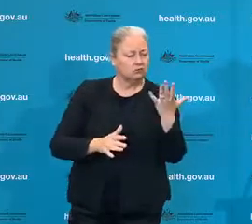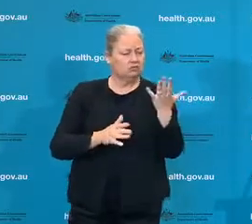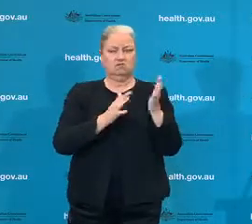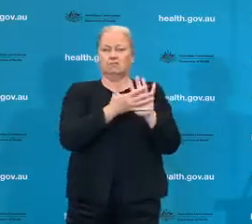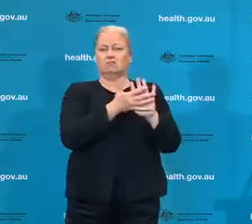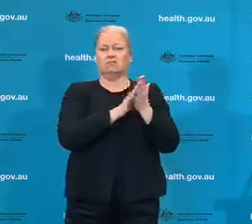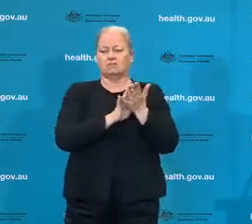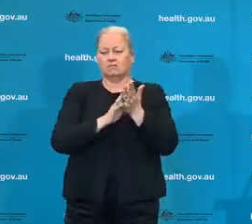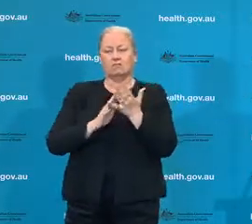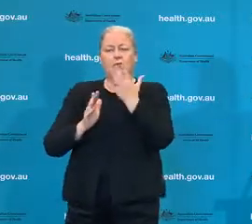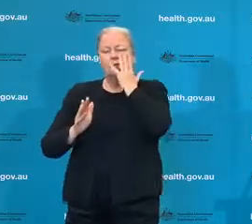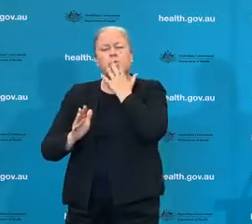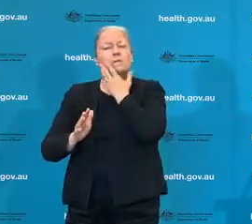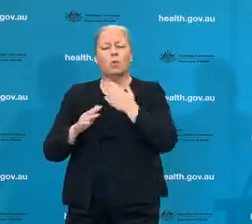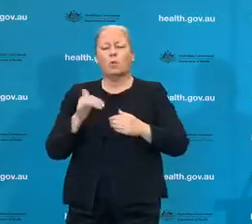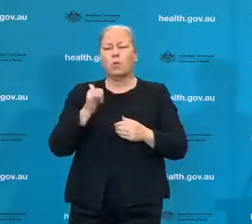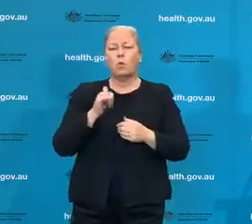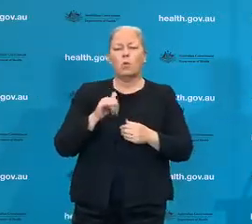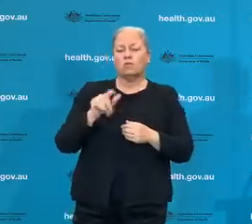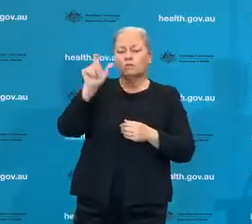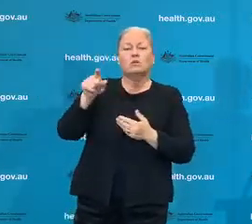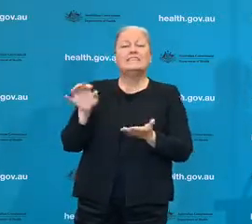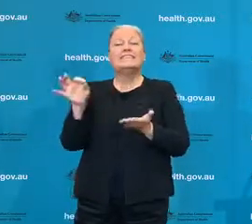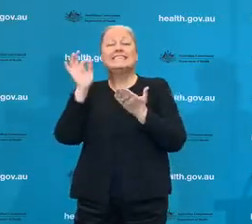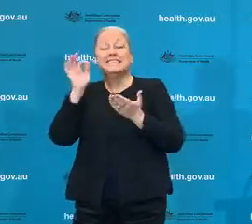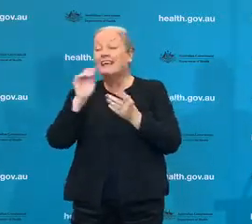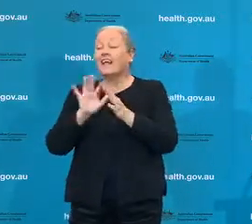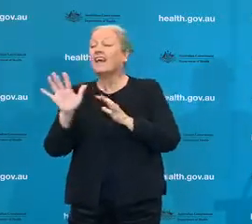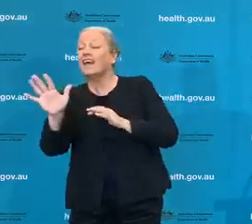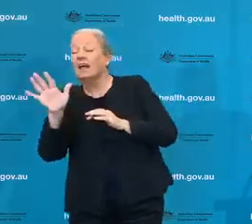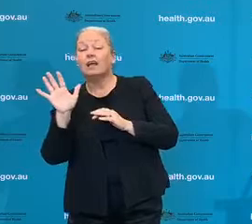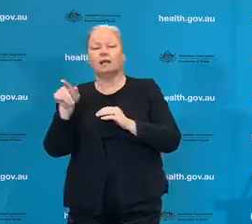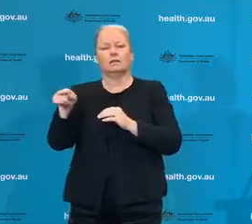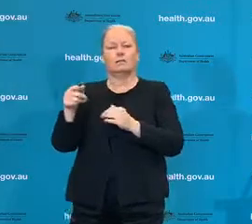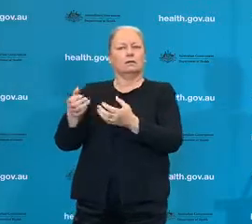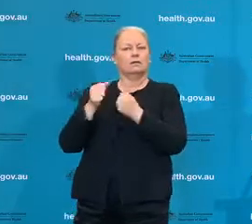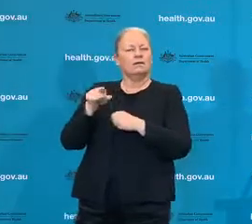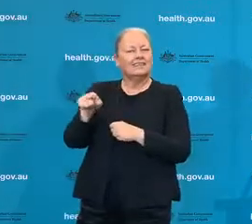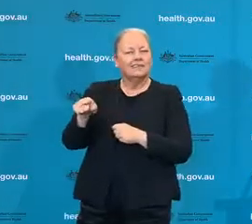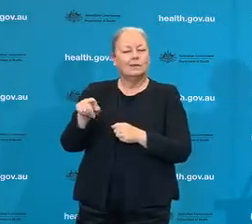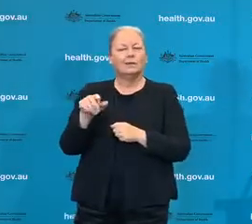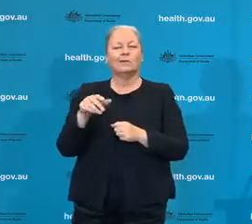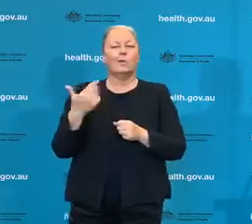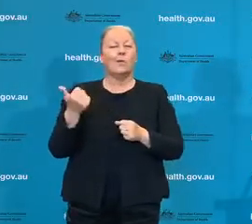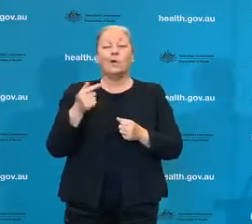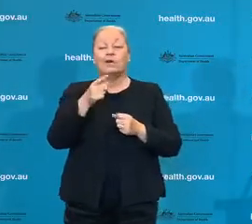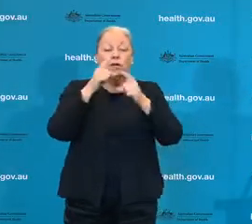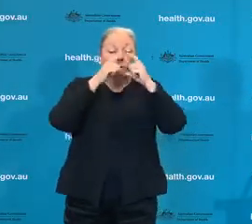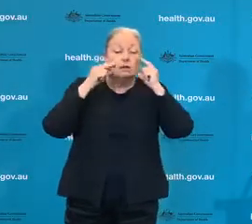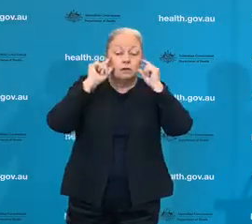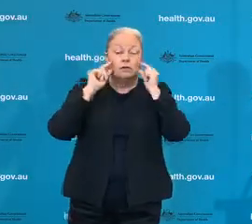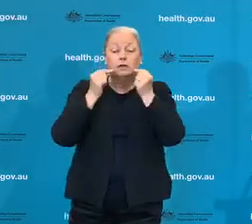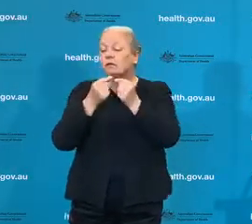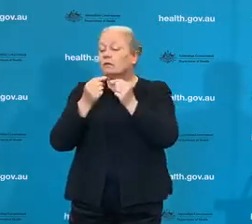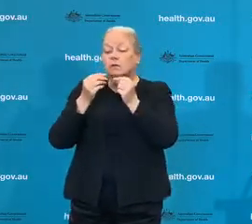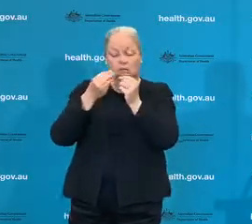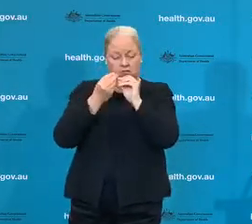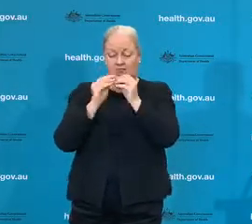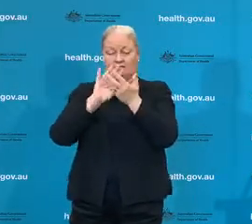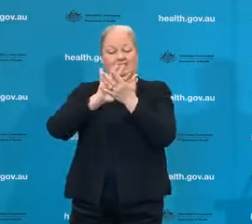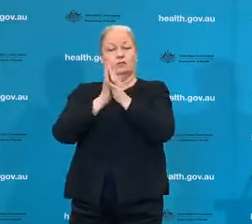contact with an infected colleague in tea rooms, from contamination whilst taking off PPE, from prolonged contact